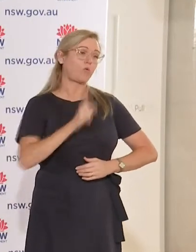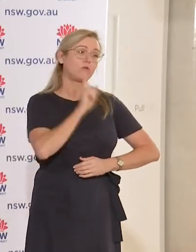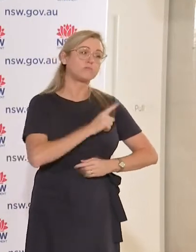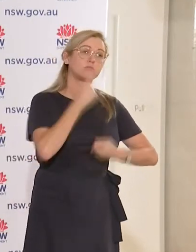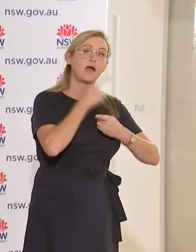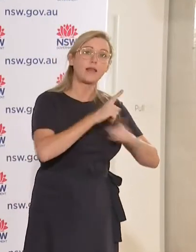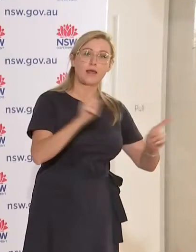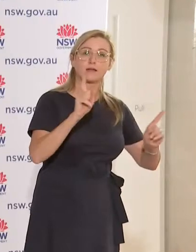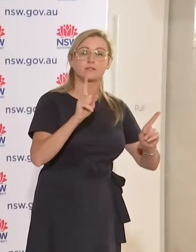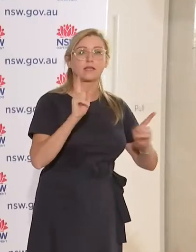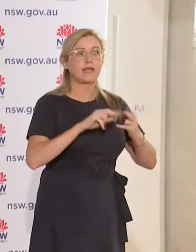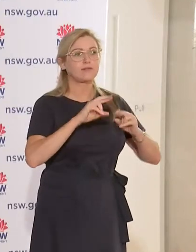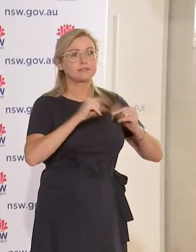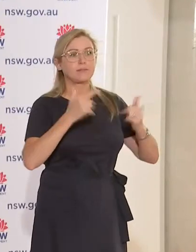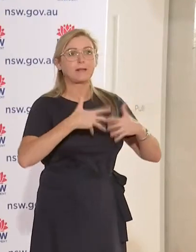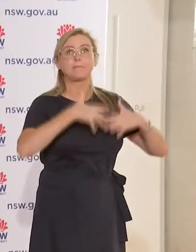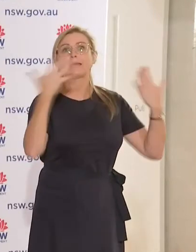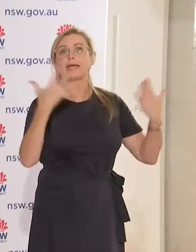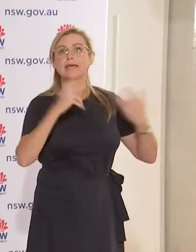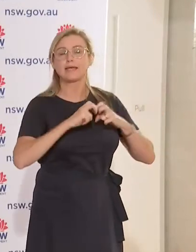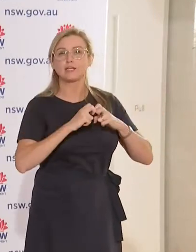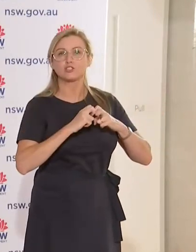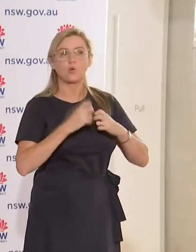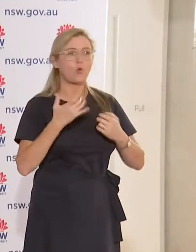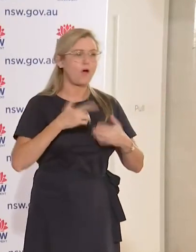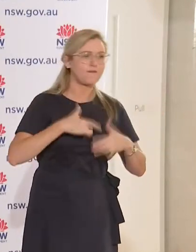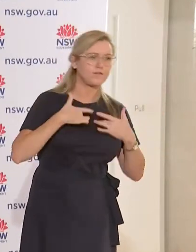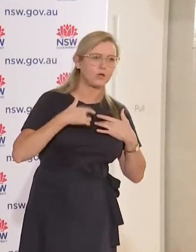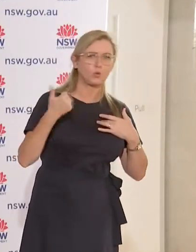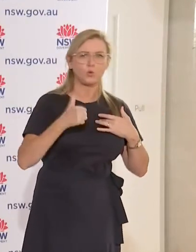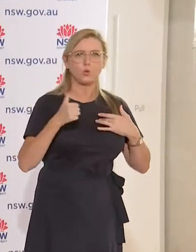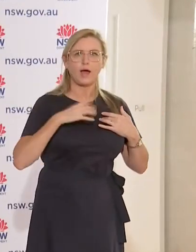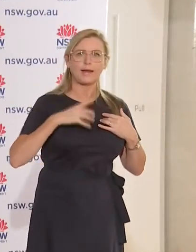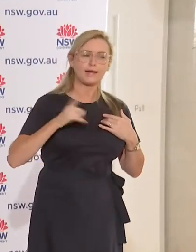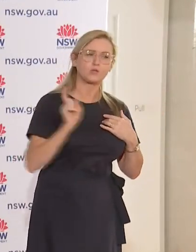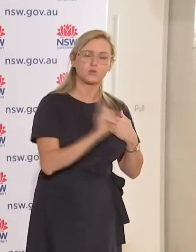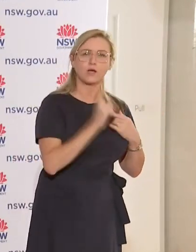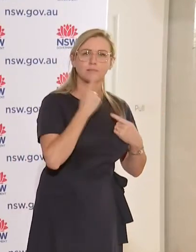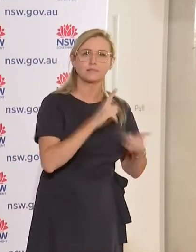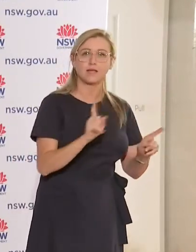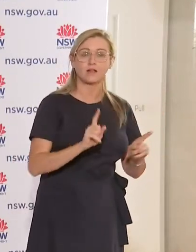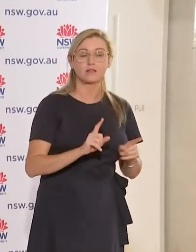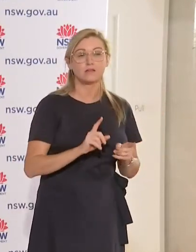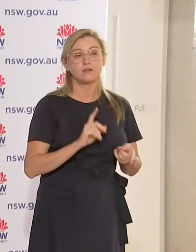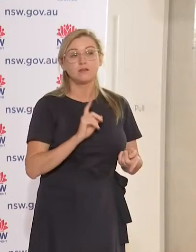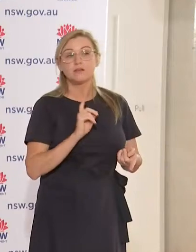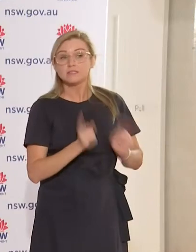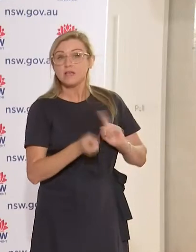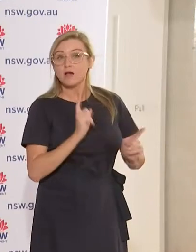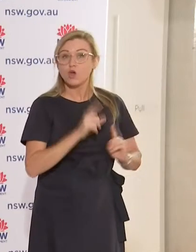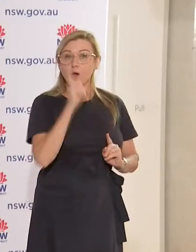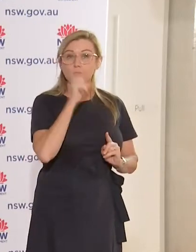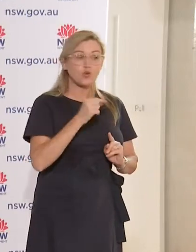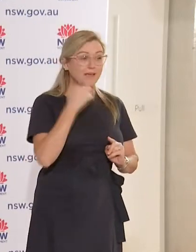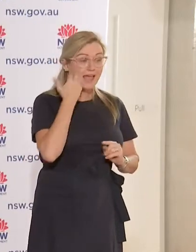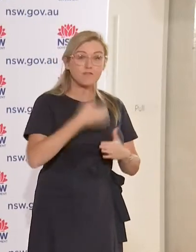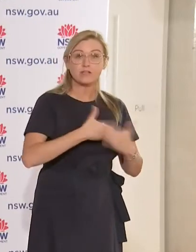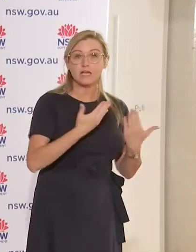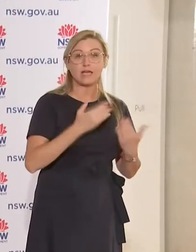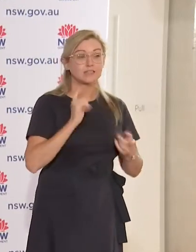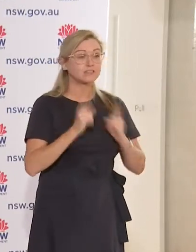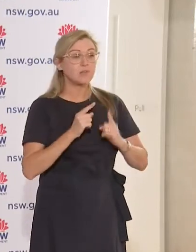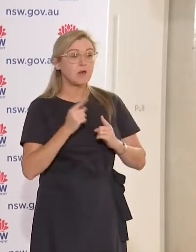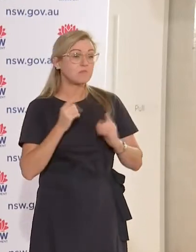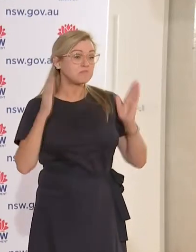there's a major milestone or a major issue, or when I feel I need to be accountable. Some days that could be 7 days a week. Some weeks it could be